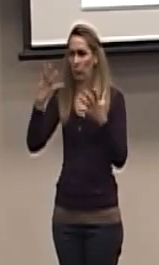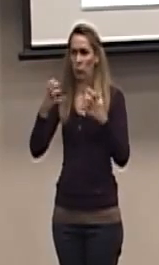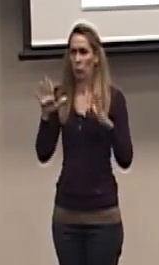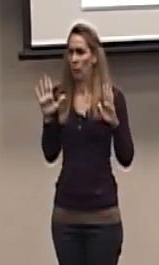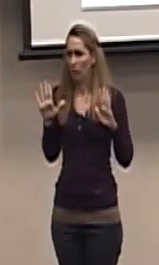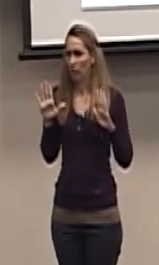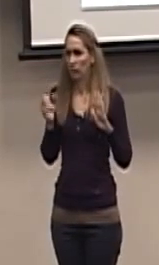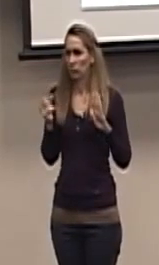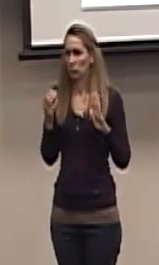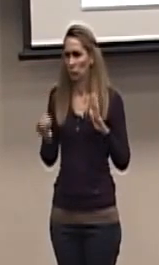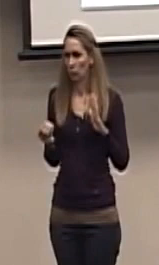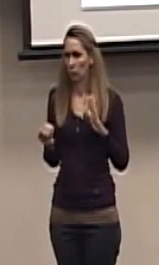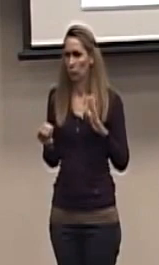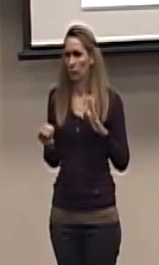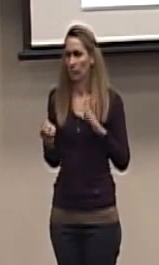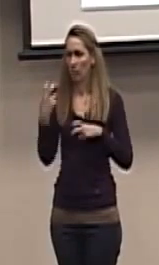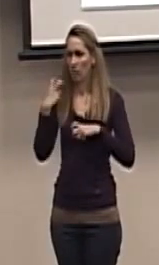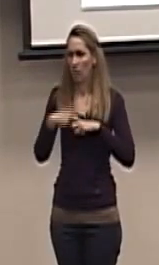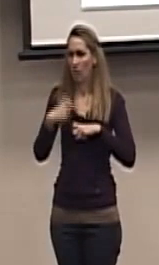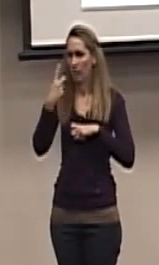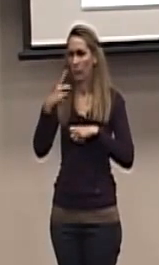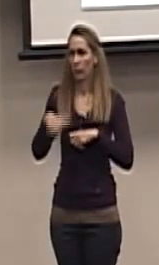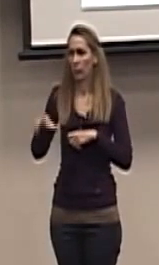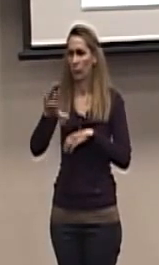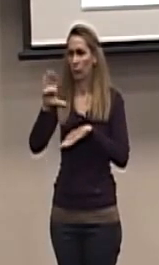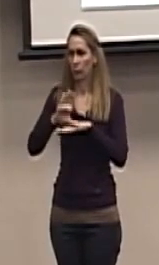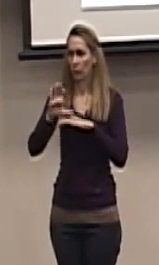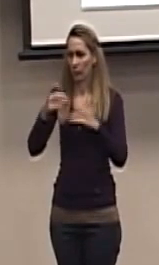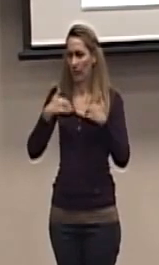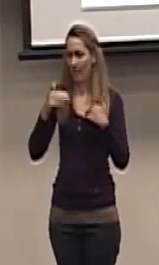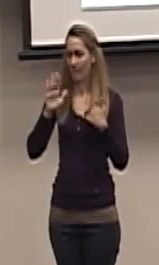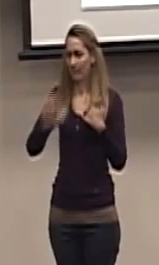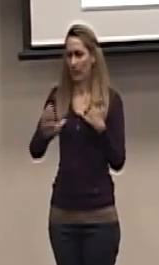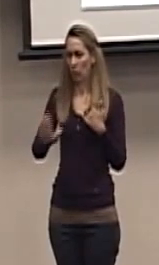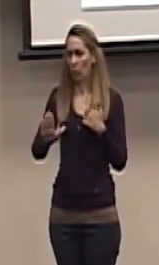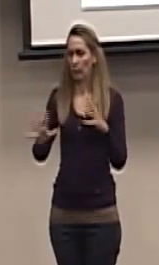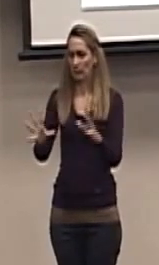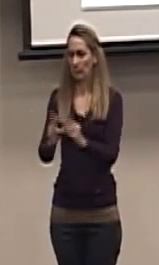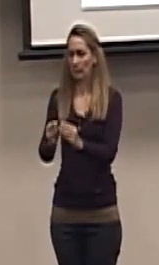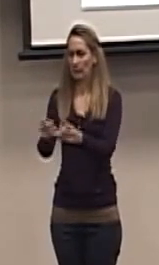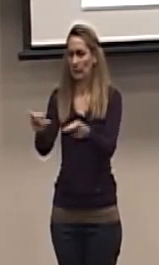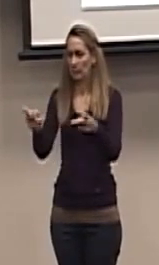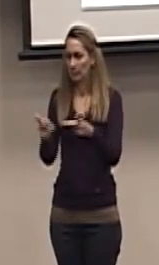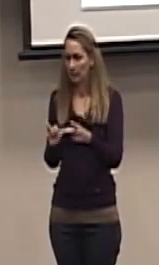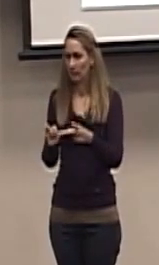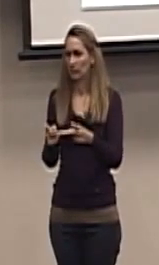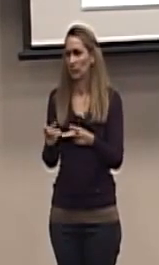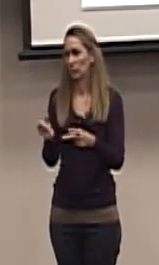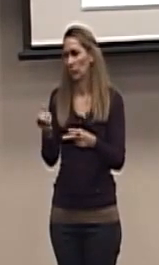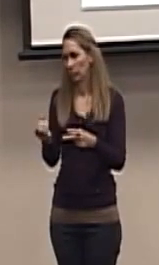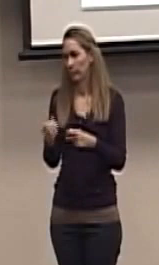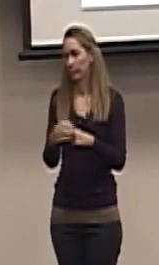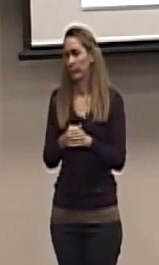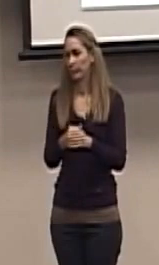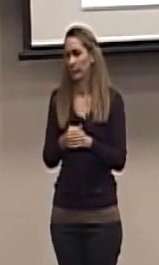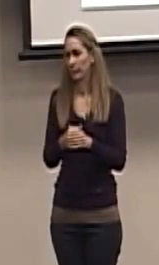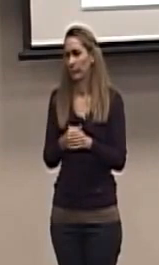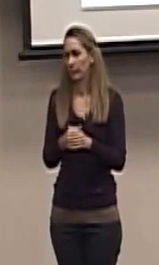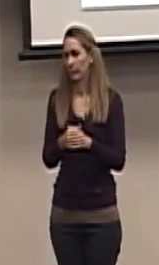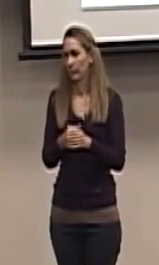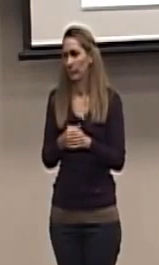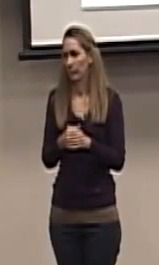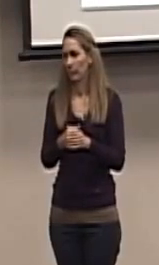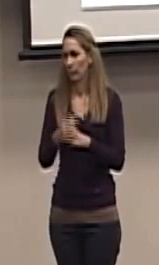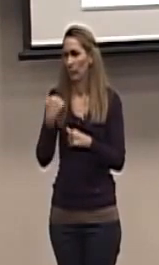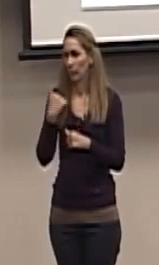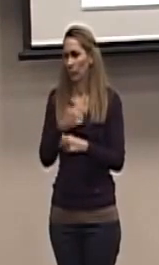the local churches to have their own meeting places, and it's something that the college see as a